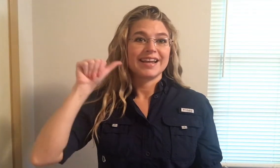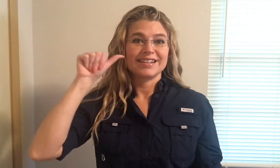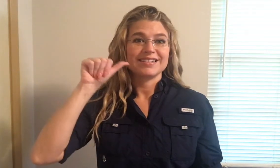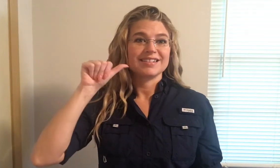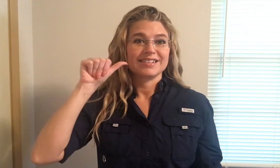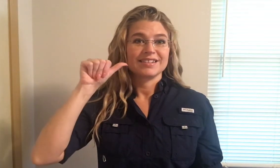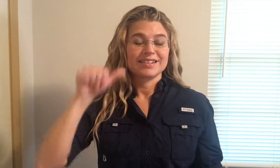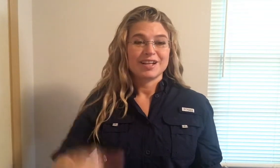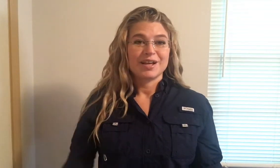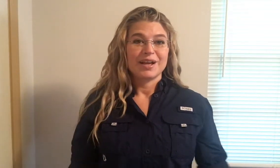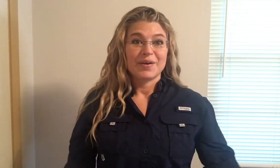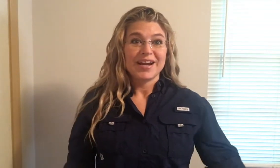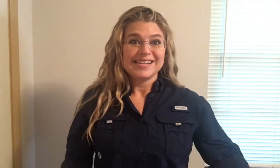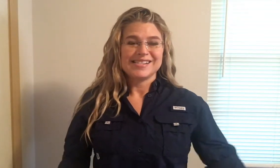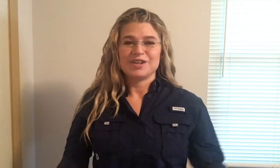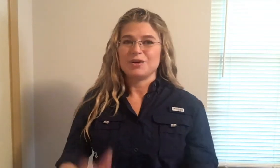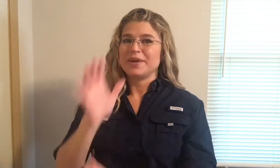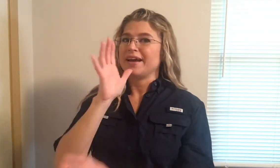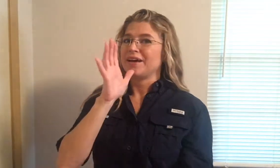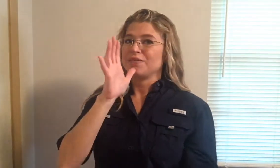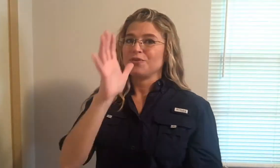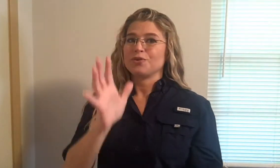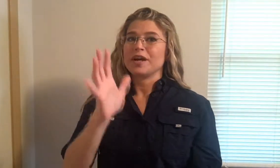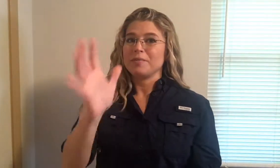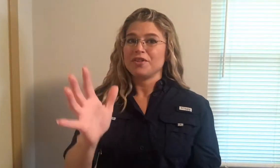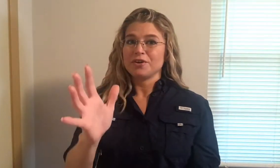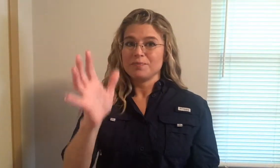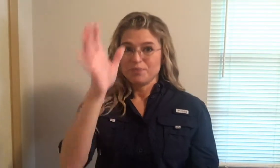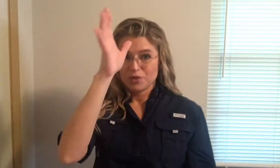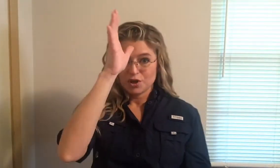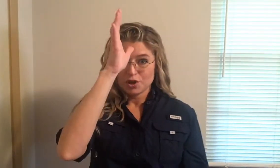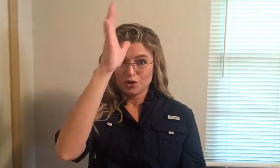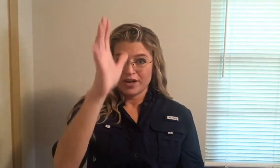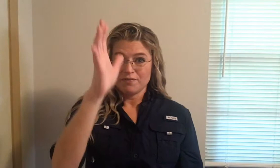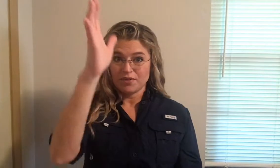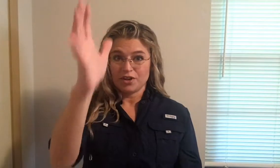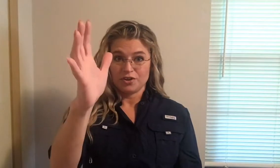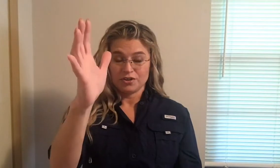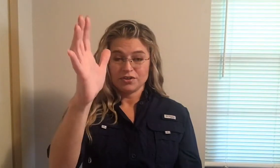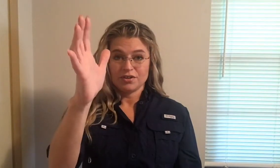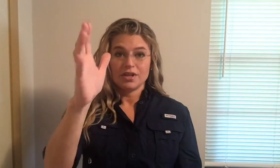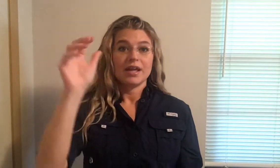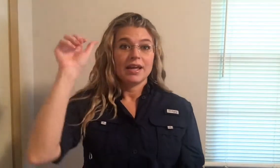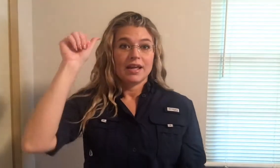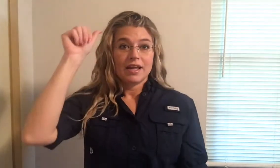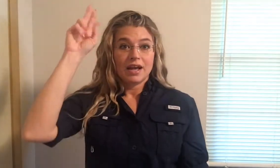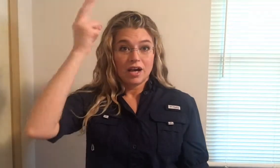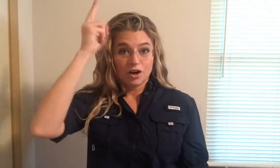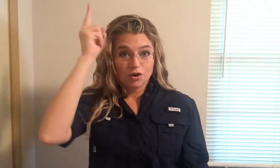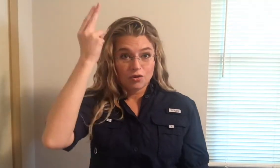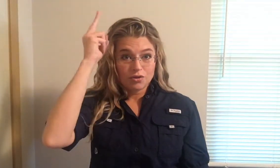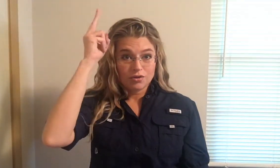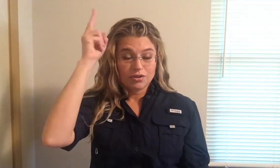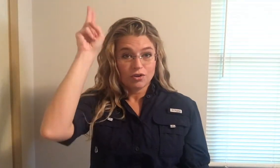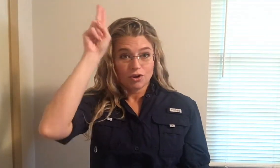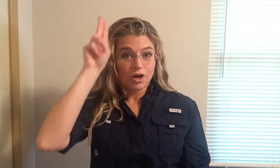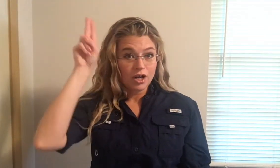aunt. All right, so we have grandmother, grandfather, uncle or